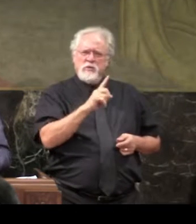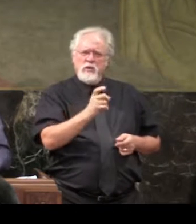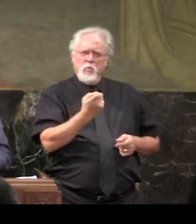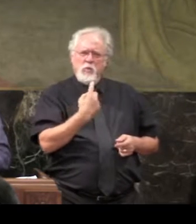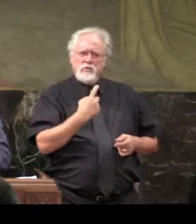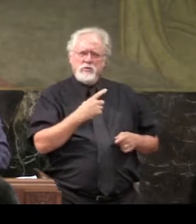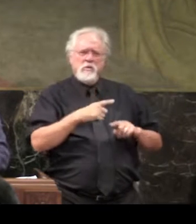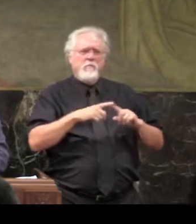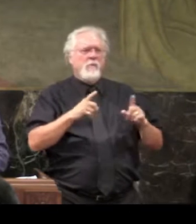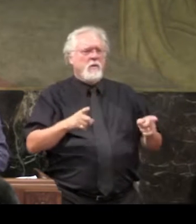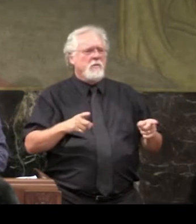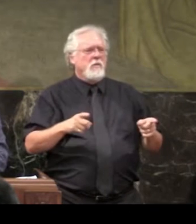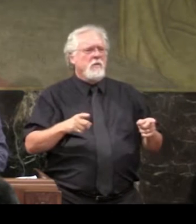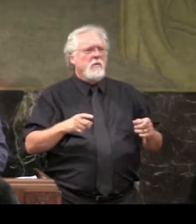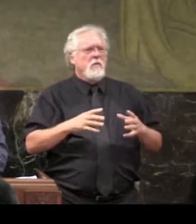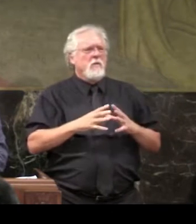but